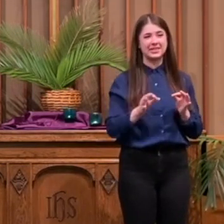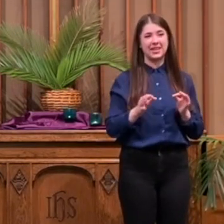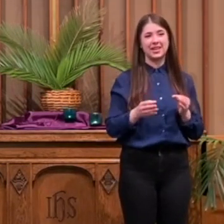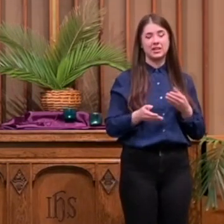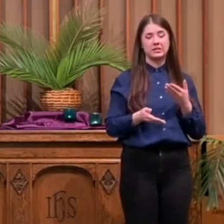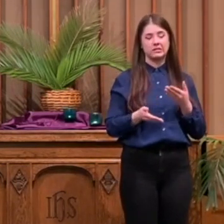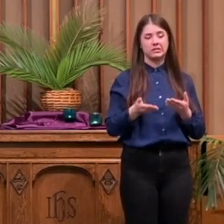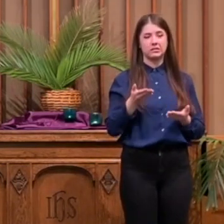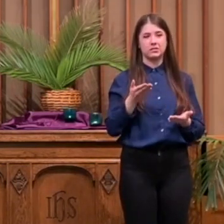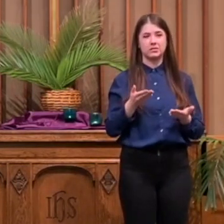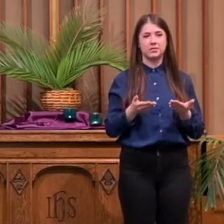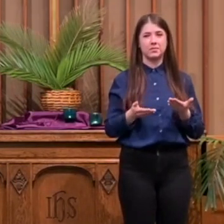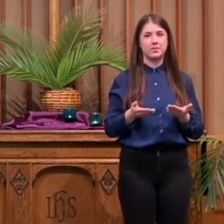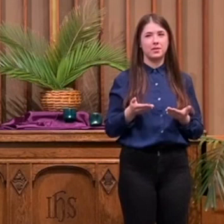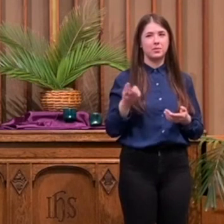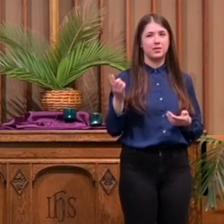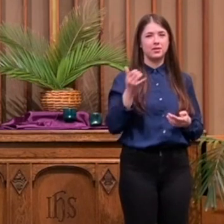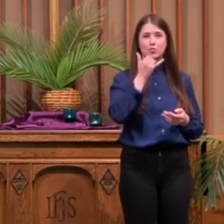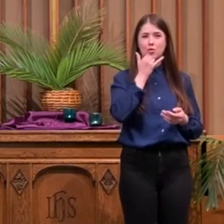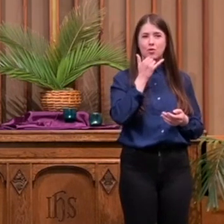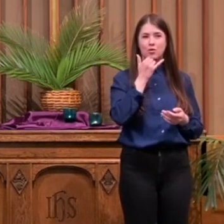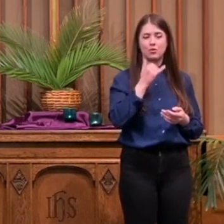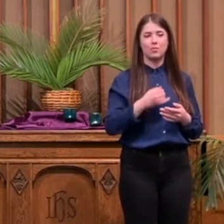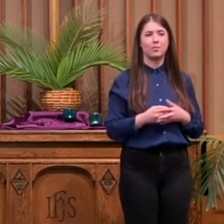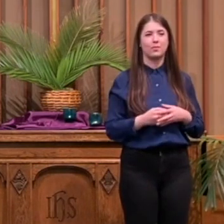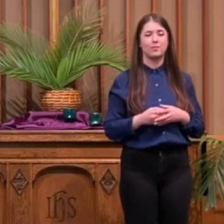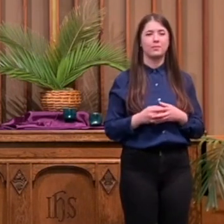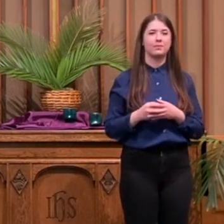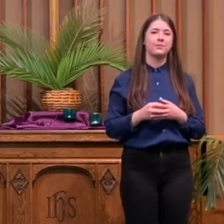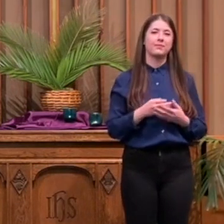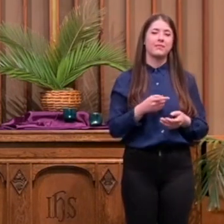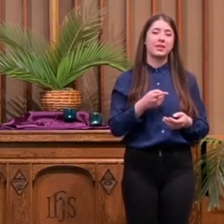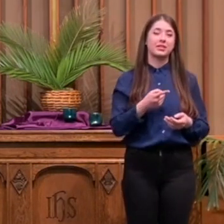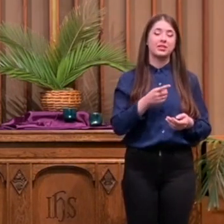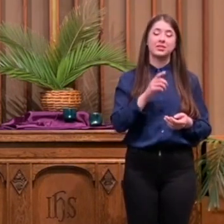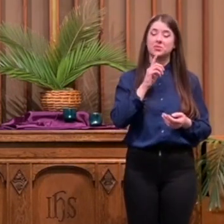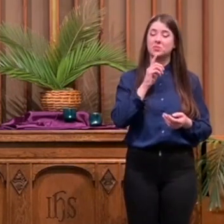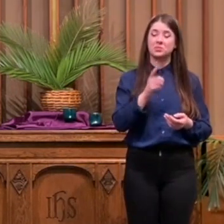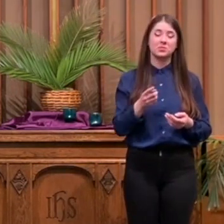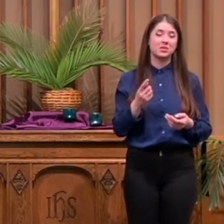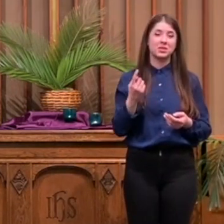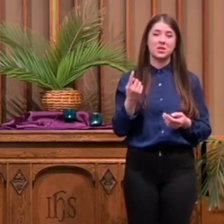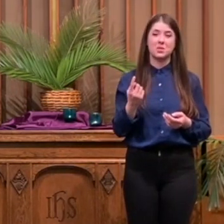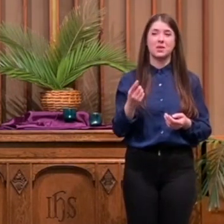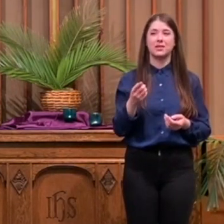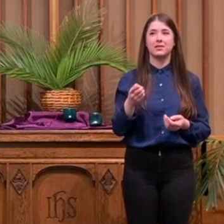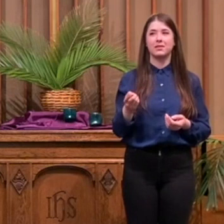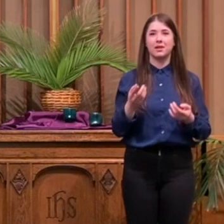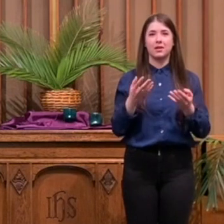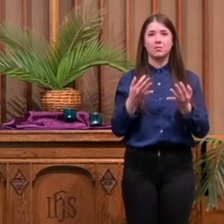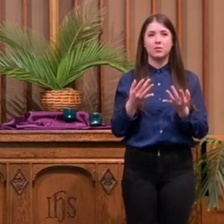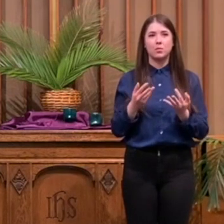perhaps they were wrong. And Jesus was the one that they had been